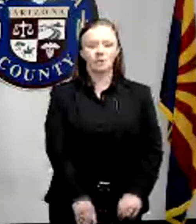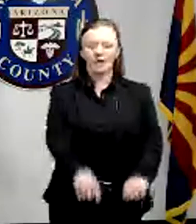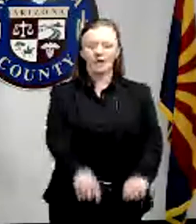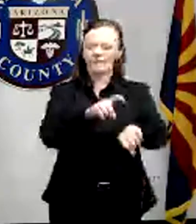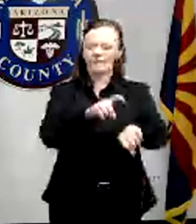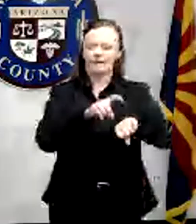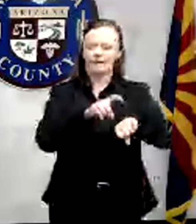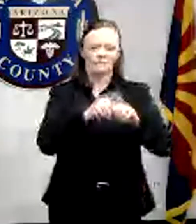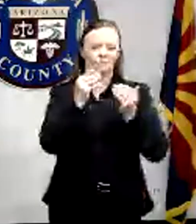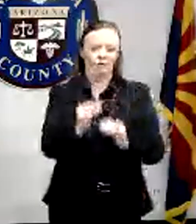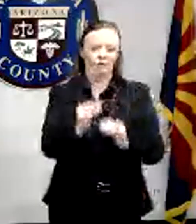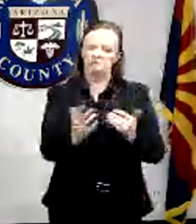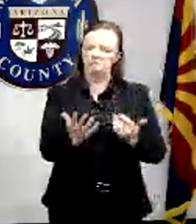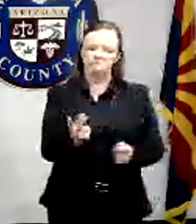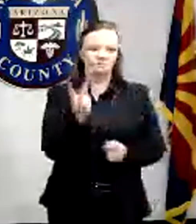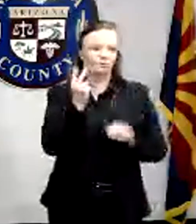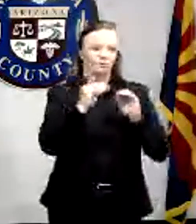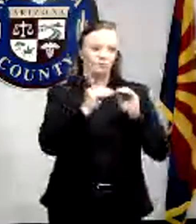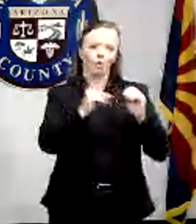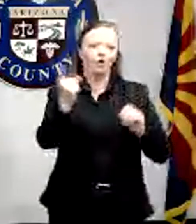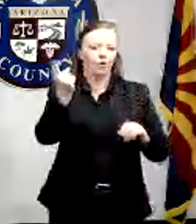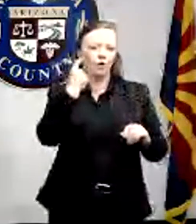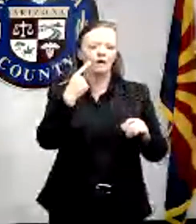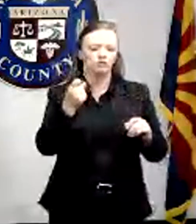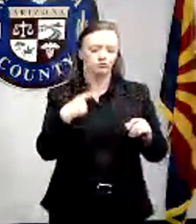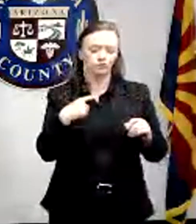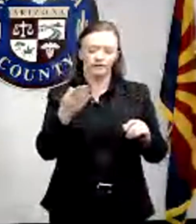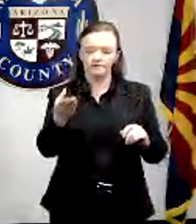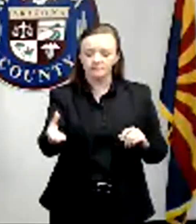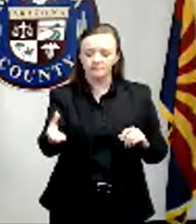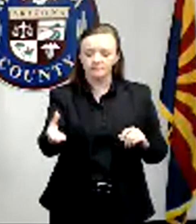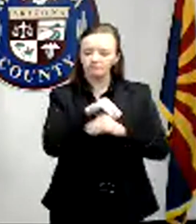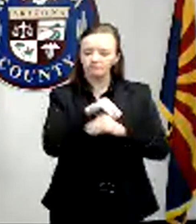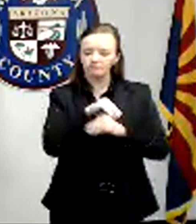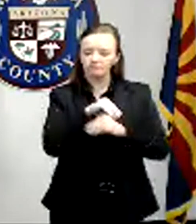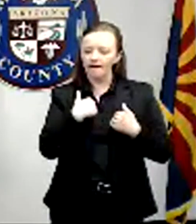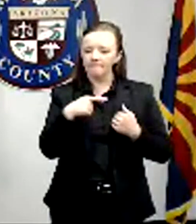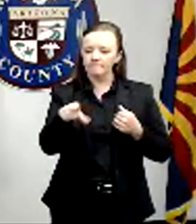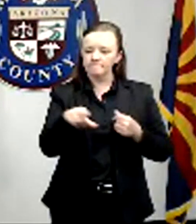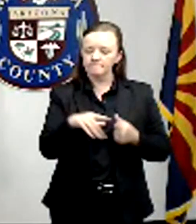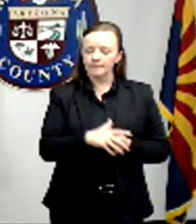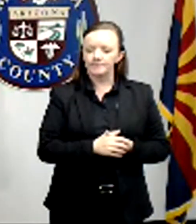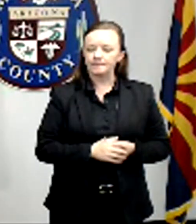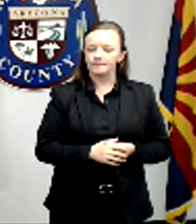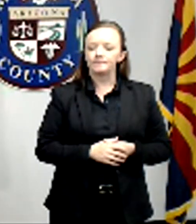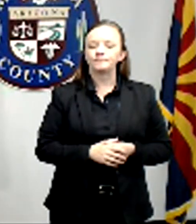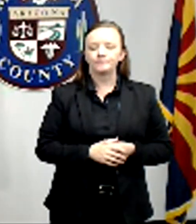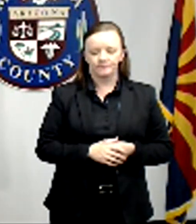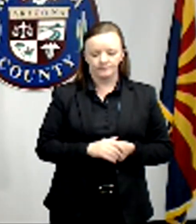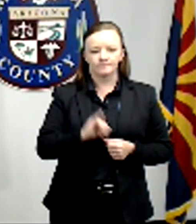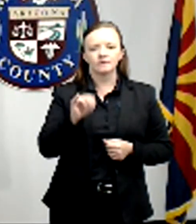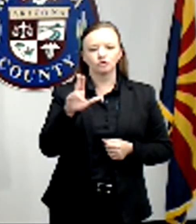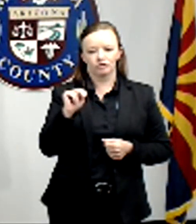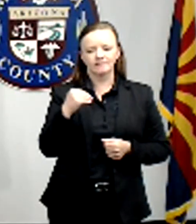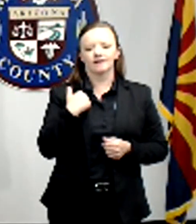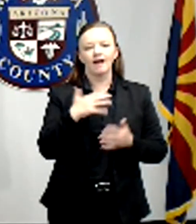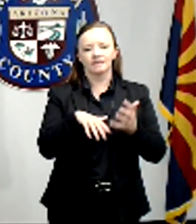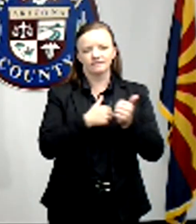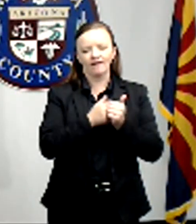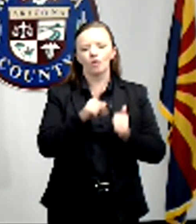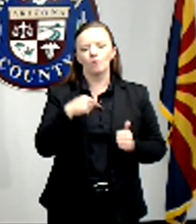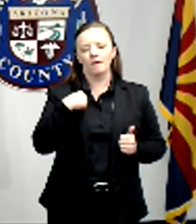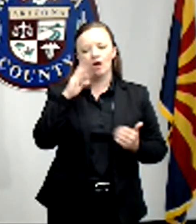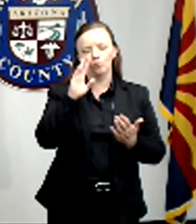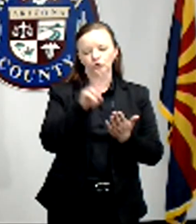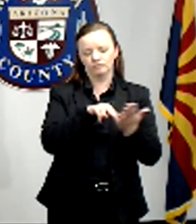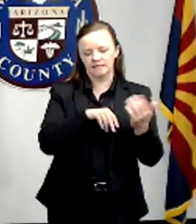So we have time for probably 2 more questions this afternoon. So Chad, do we have anybody else on the webinar? We do. Justin has a follow-up, which I will read